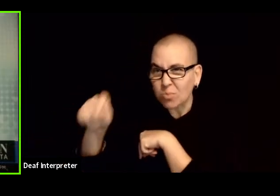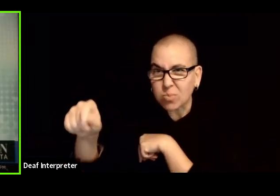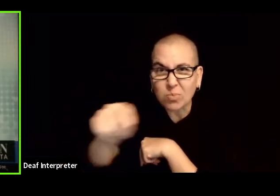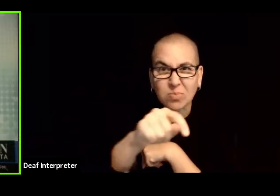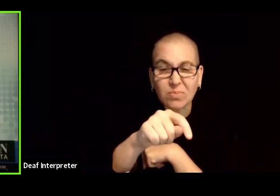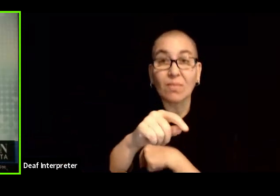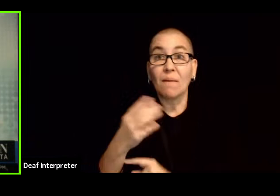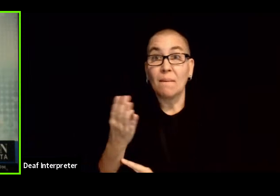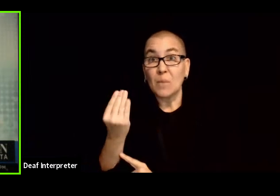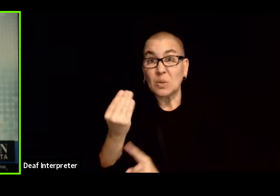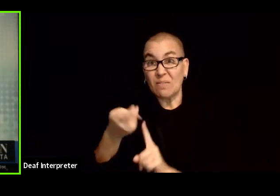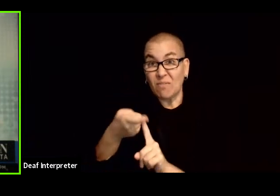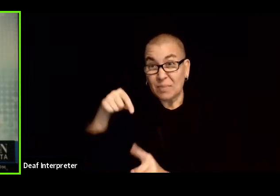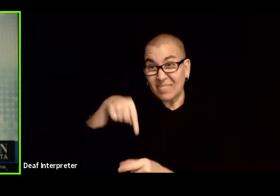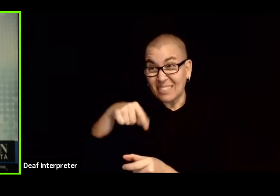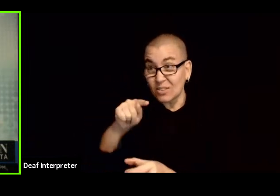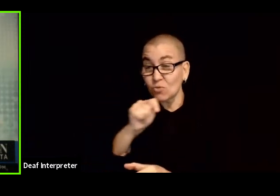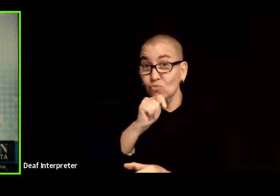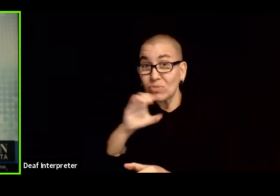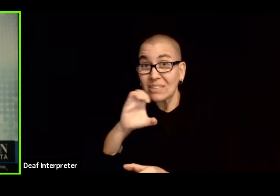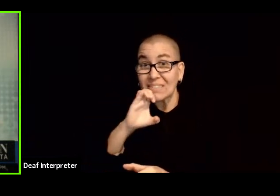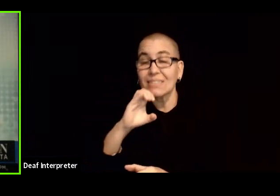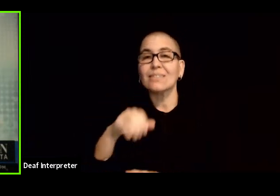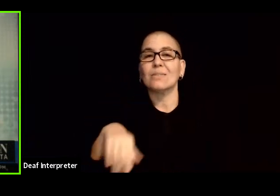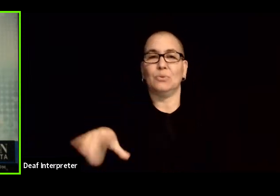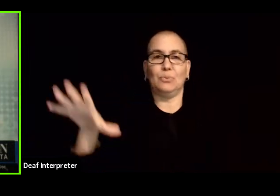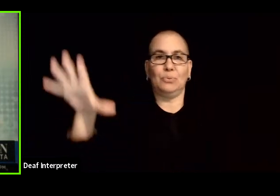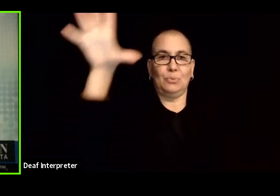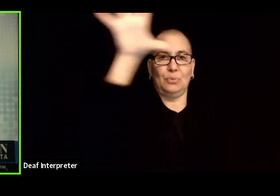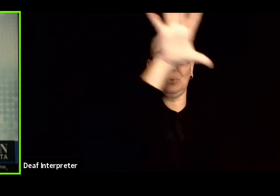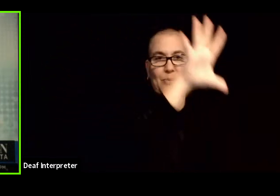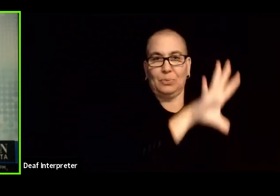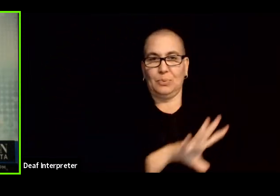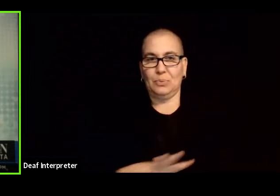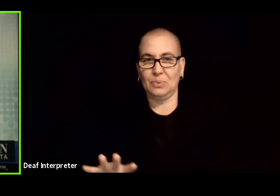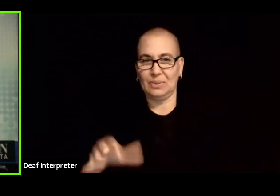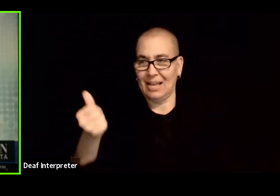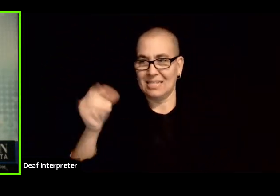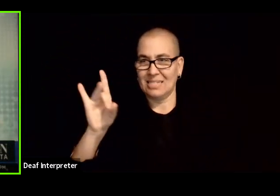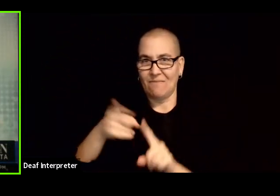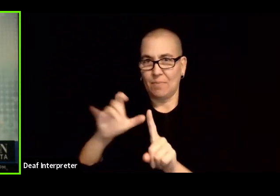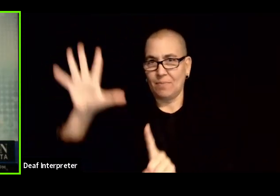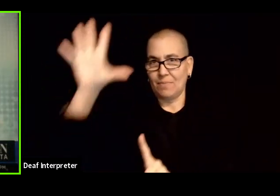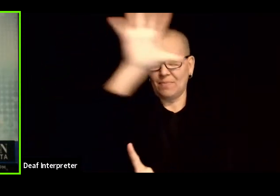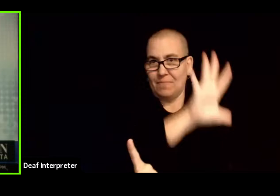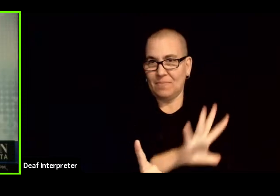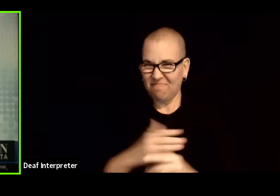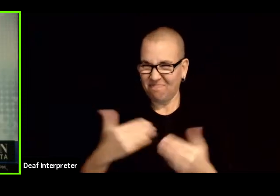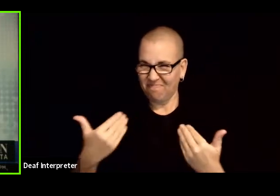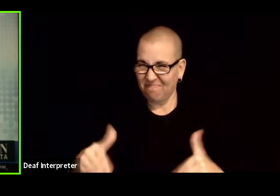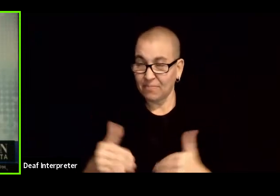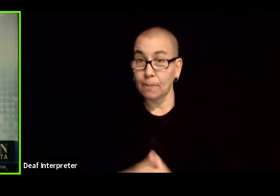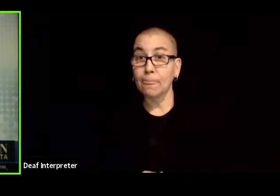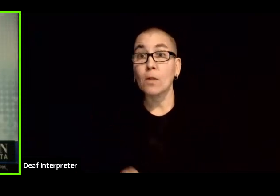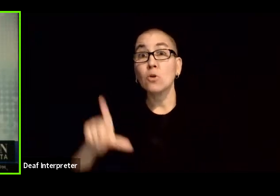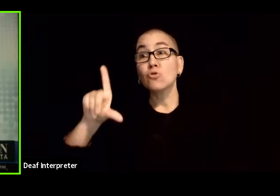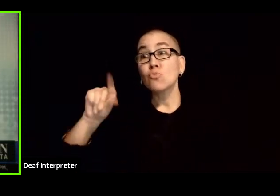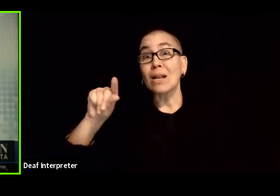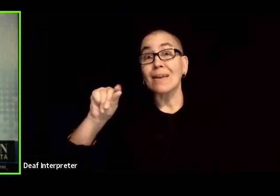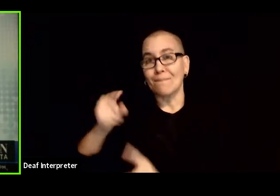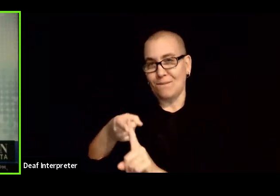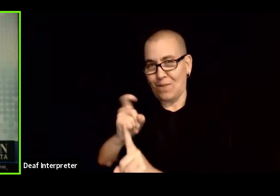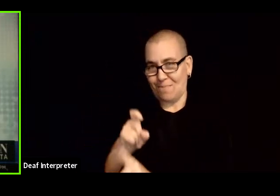Minnesota. These deaths include 20 residents of long-term care facilities, and